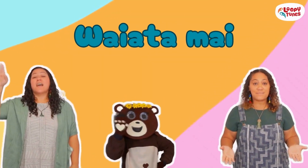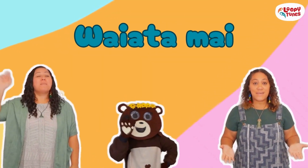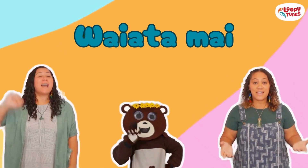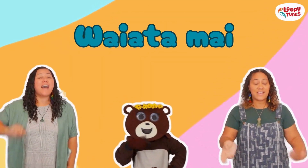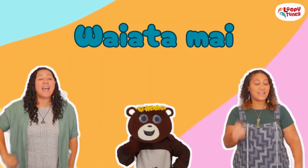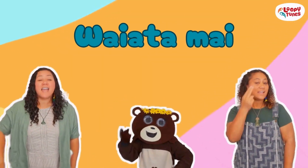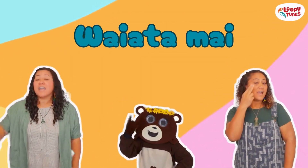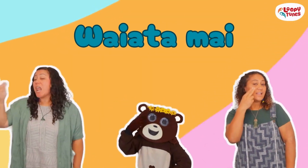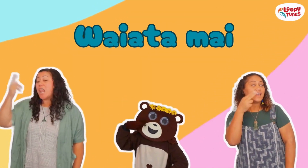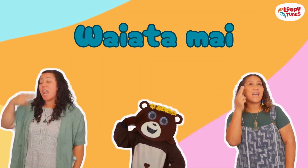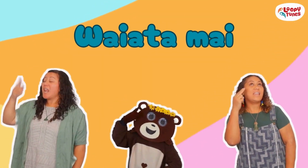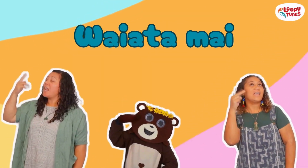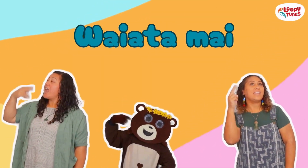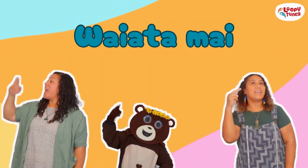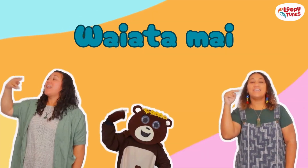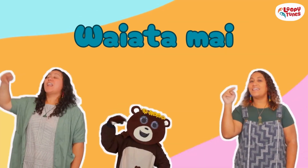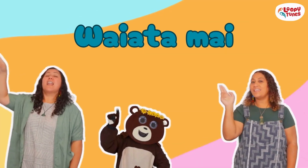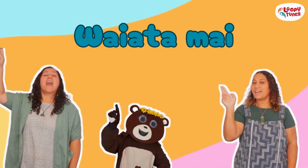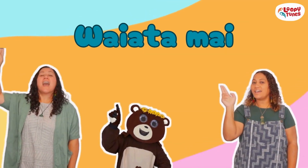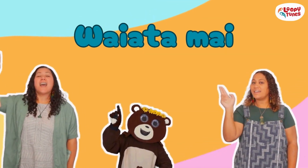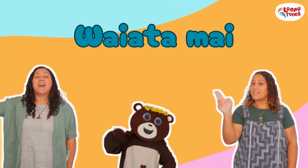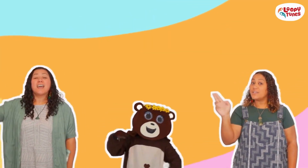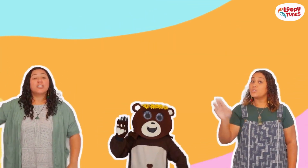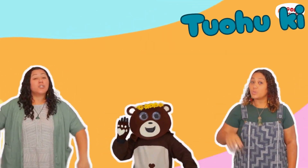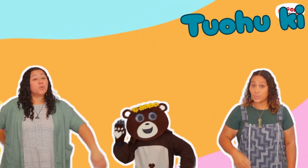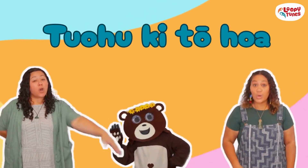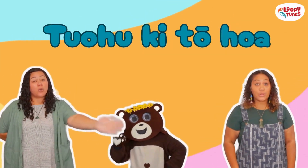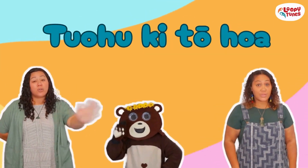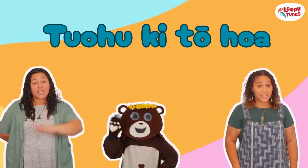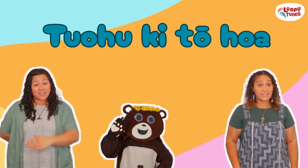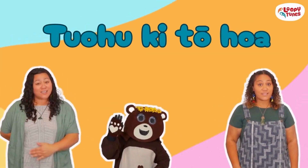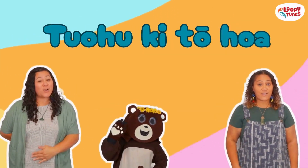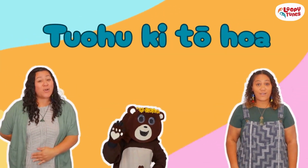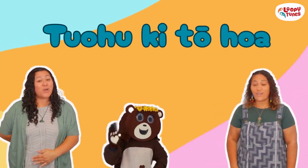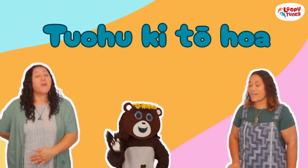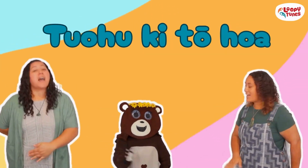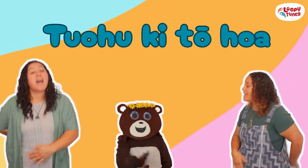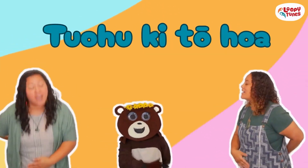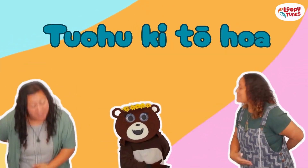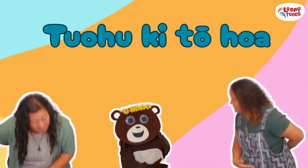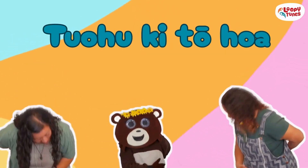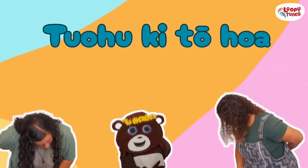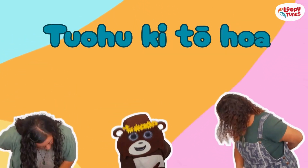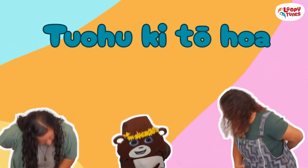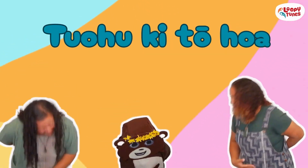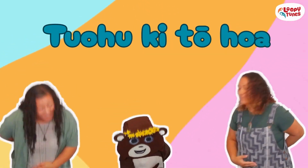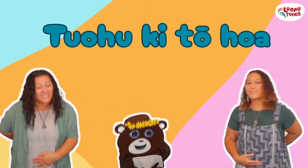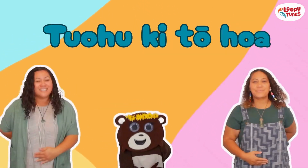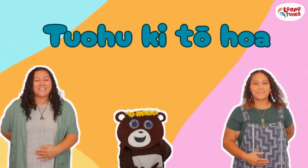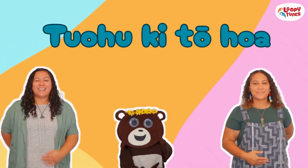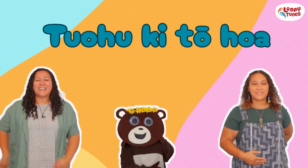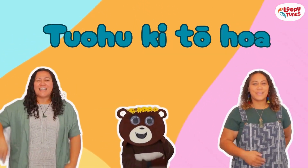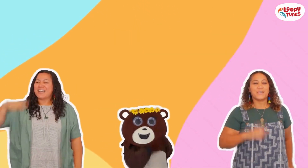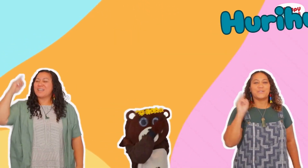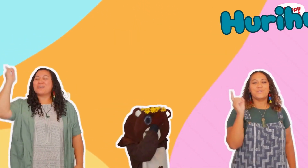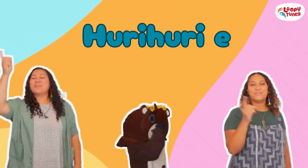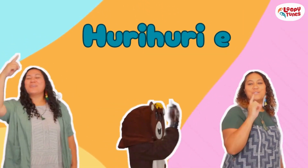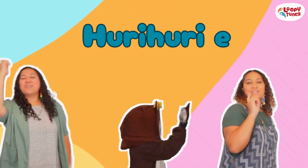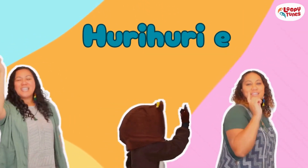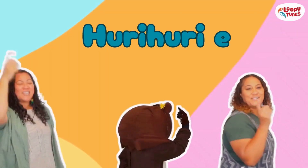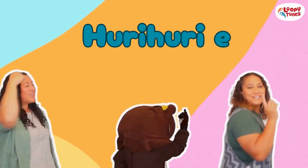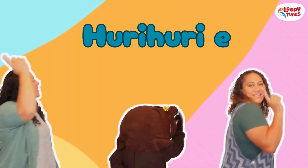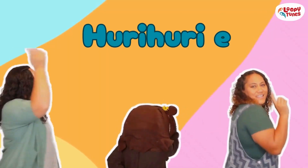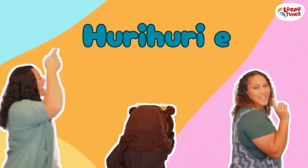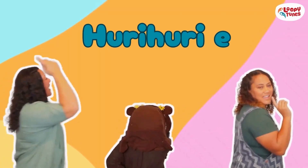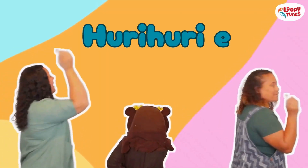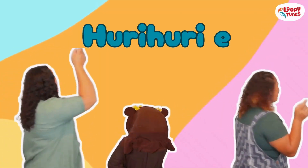waiata mai, la la la la la, tuohu ki tohua, bow,